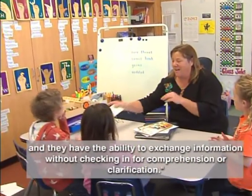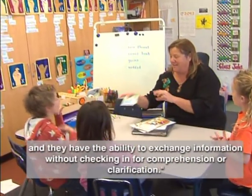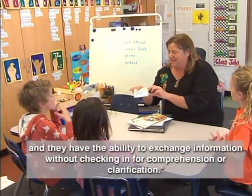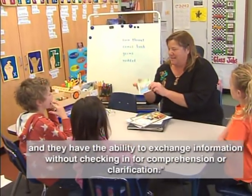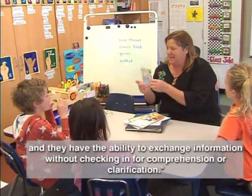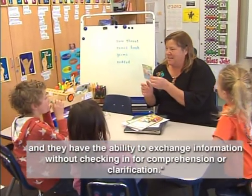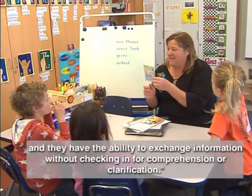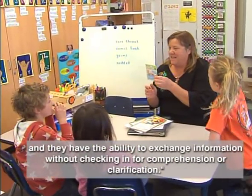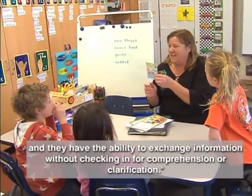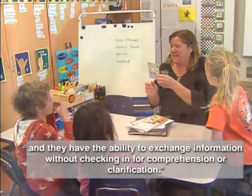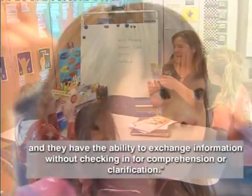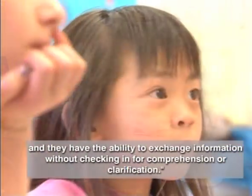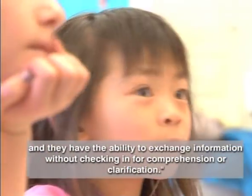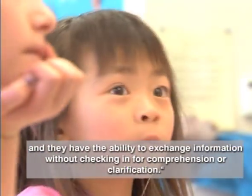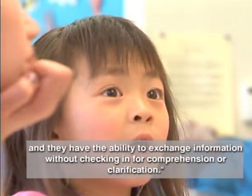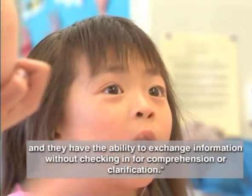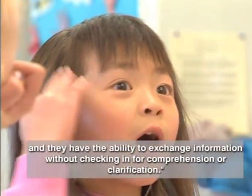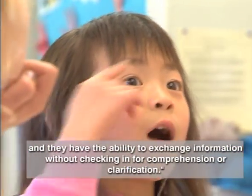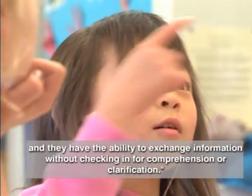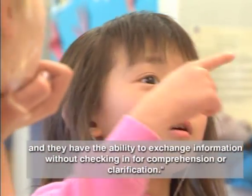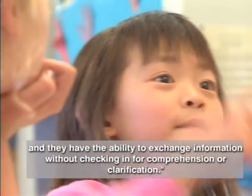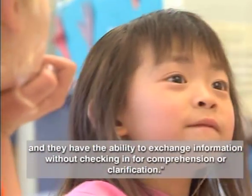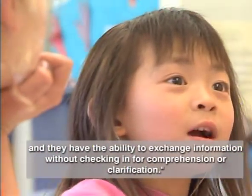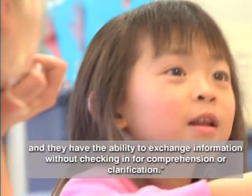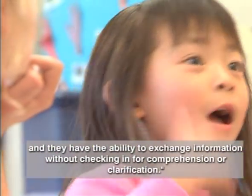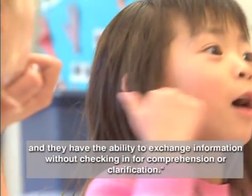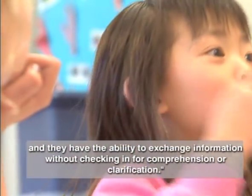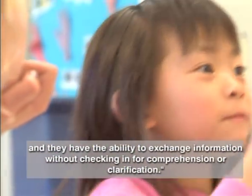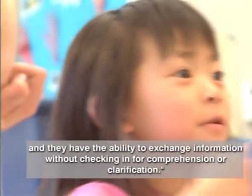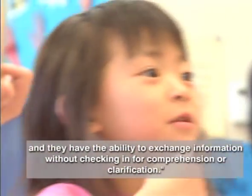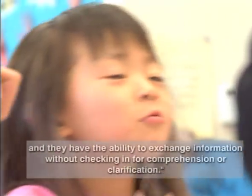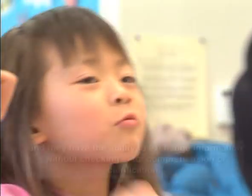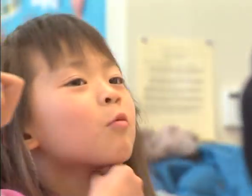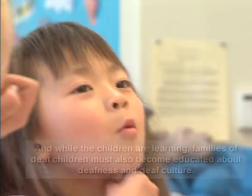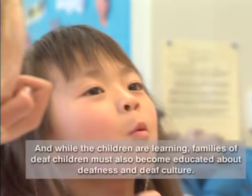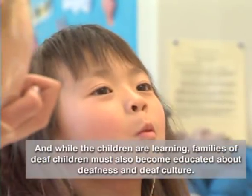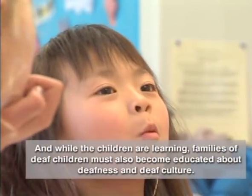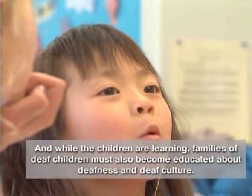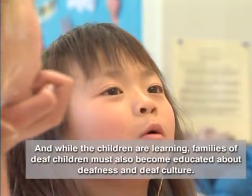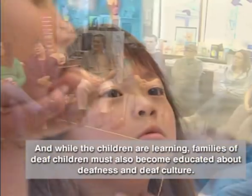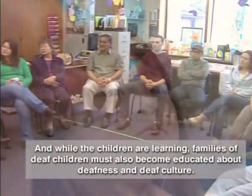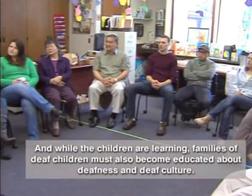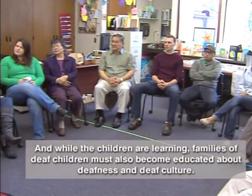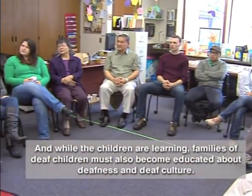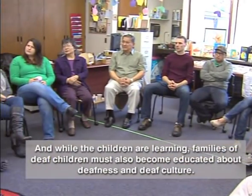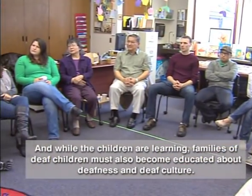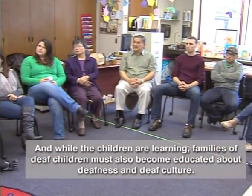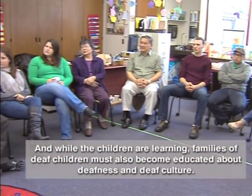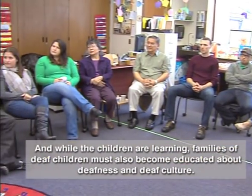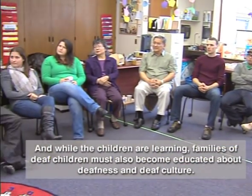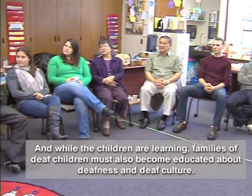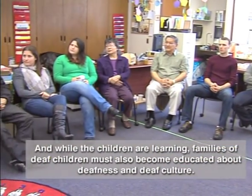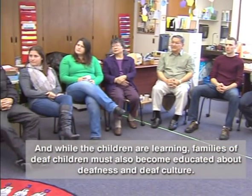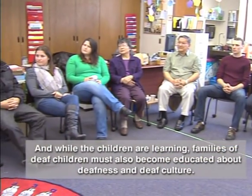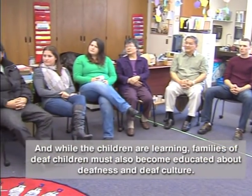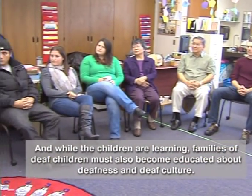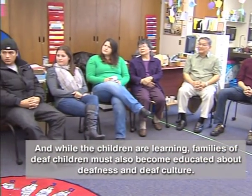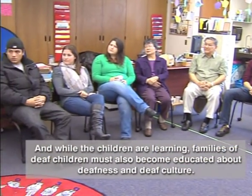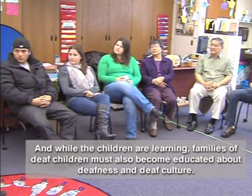exchange information without checking in for comprehension or clarification. And while the children are learning, families of deaf children must also